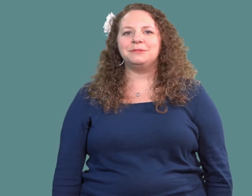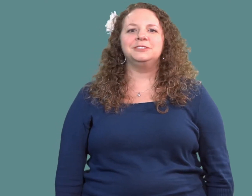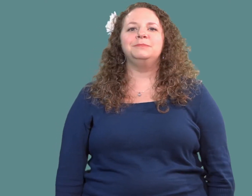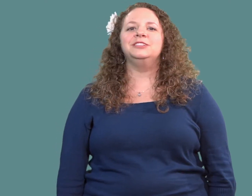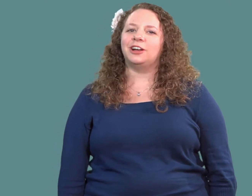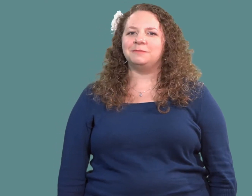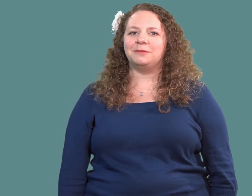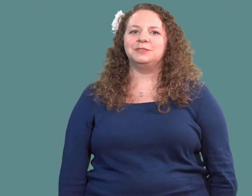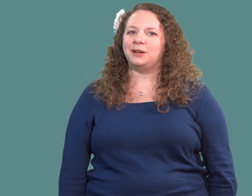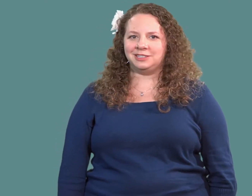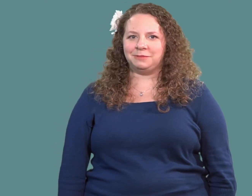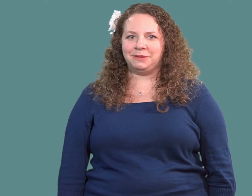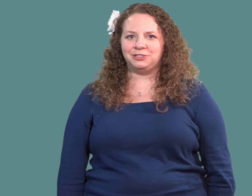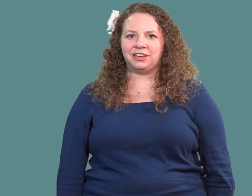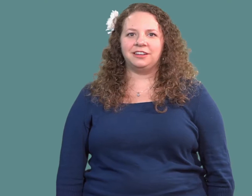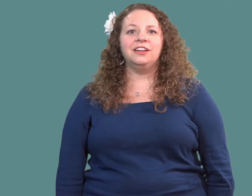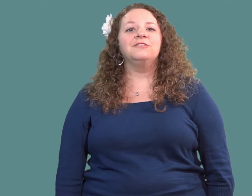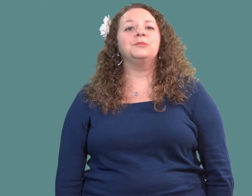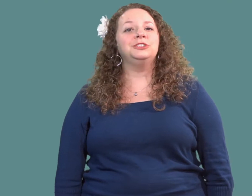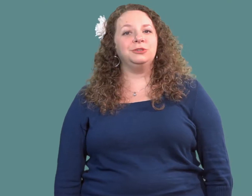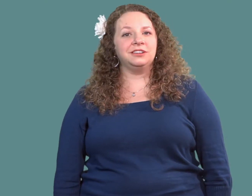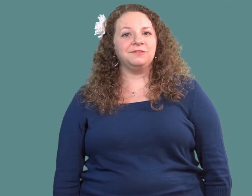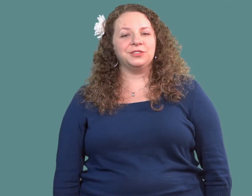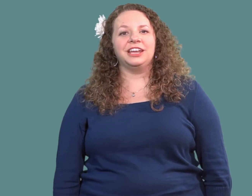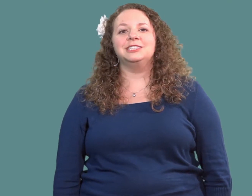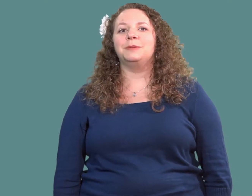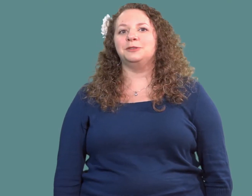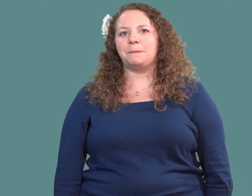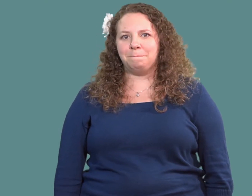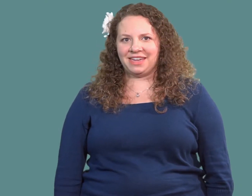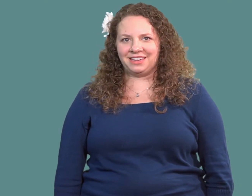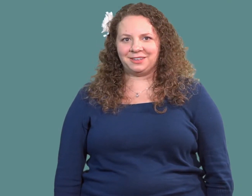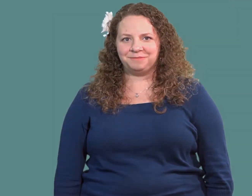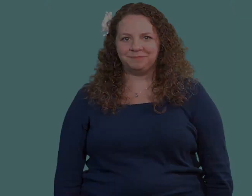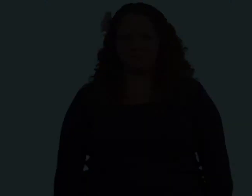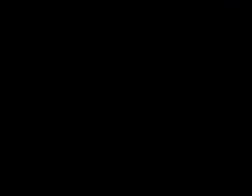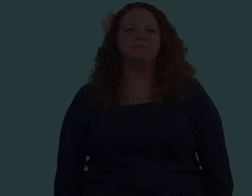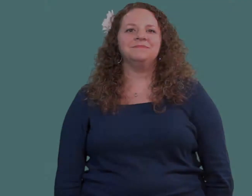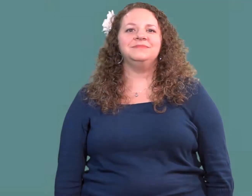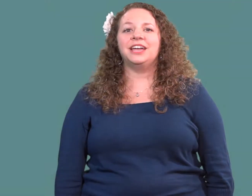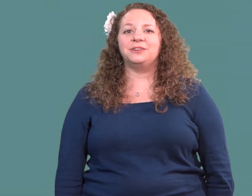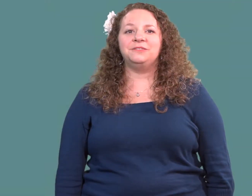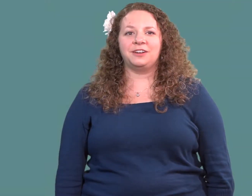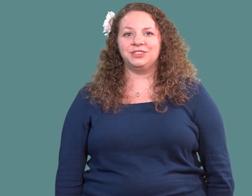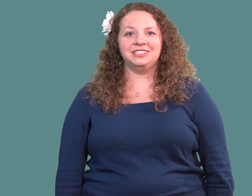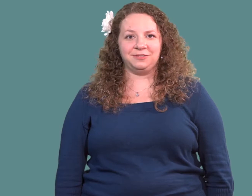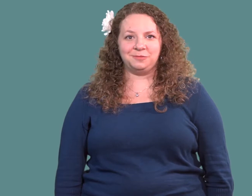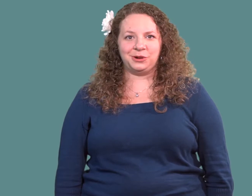to be talking about depositing my paycheck, from which you could infer that I had spelled bank. Now that we've covered these different